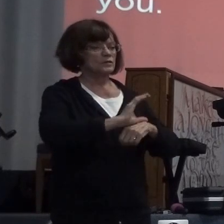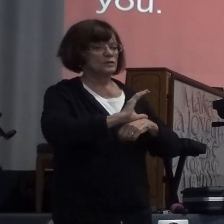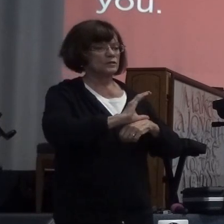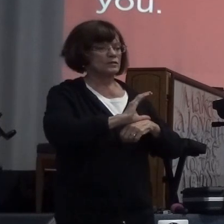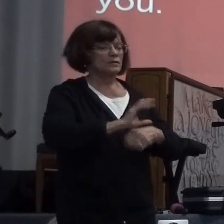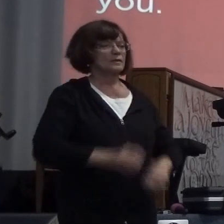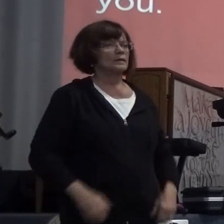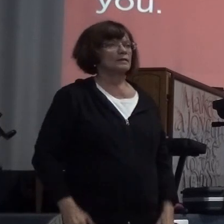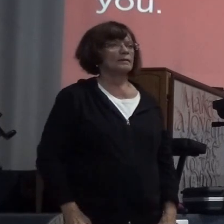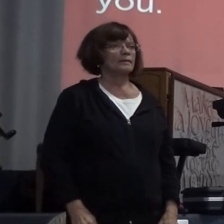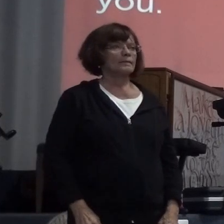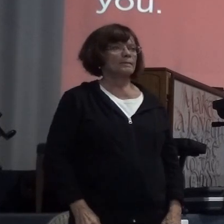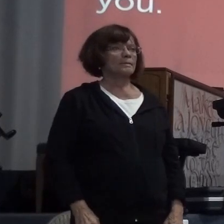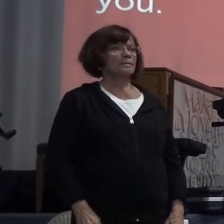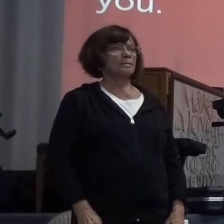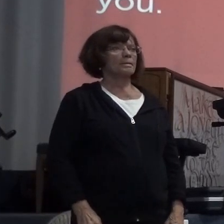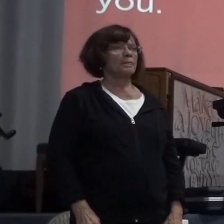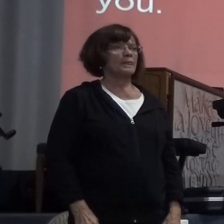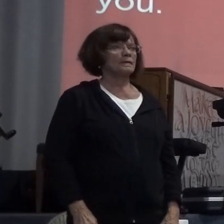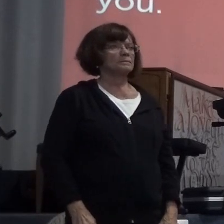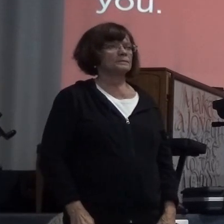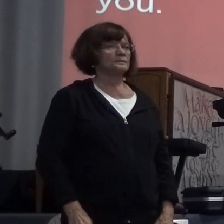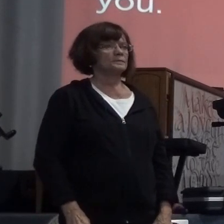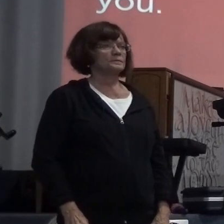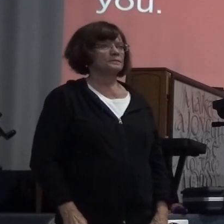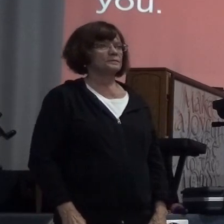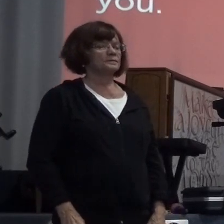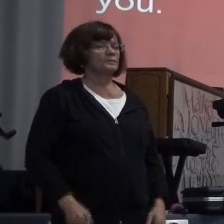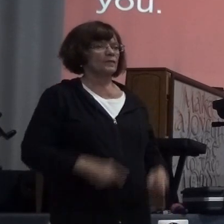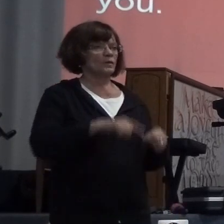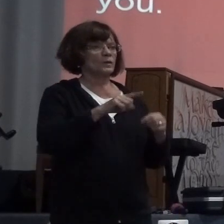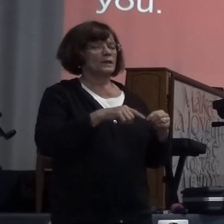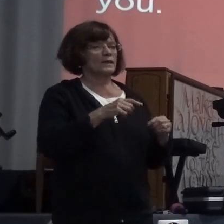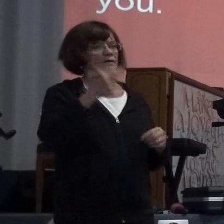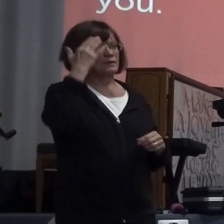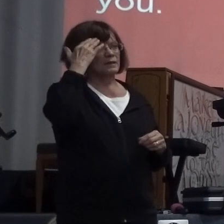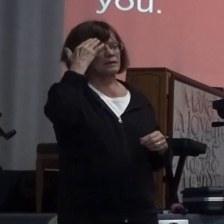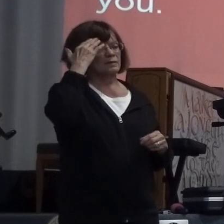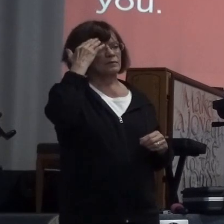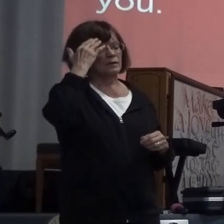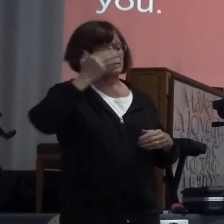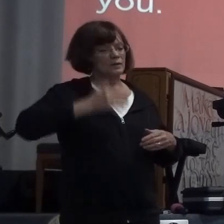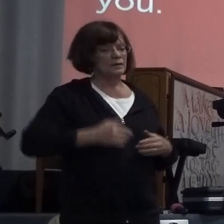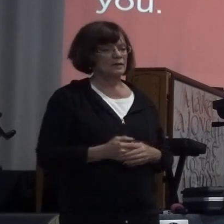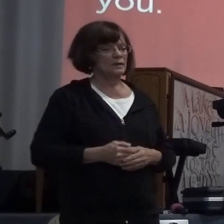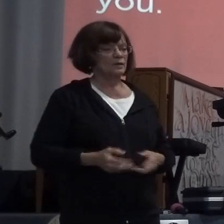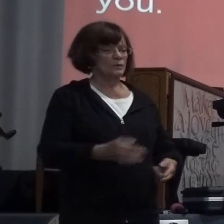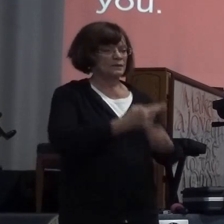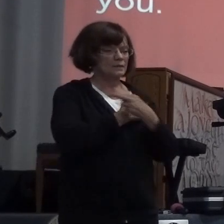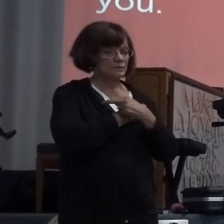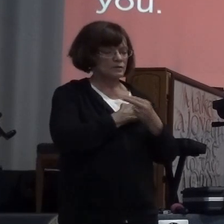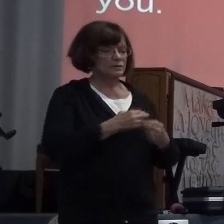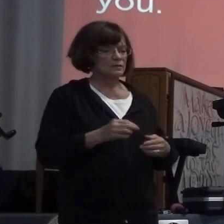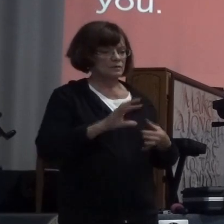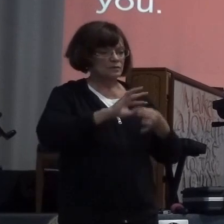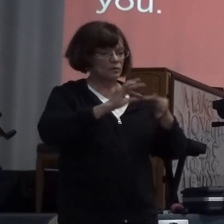that. So, when I think of a redemption story and a story of